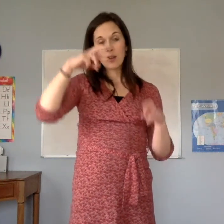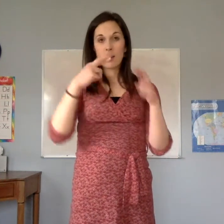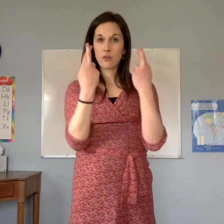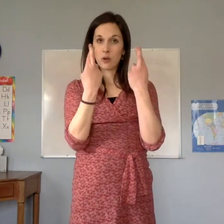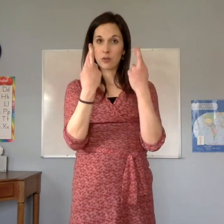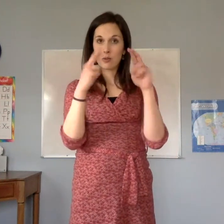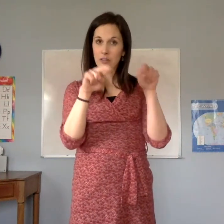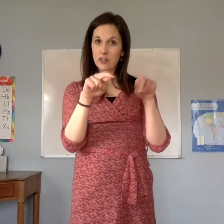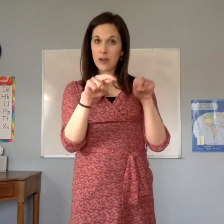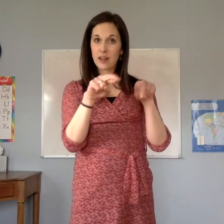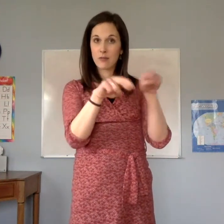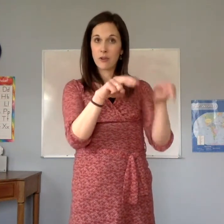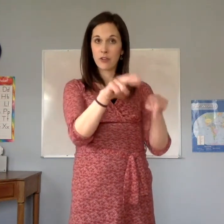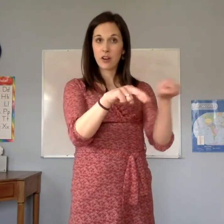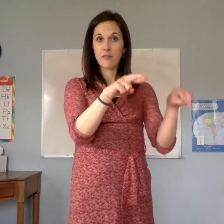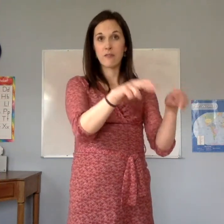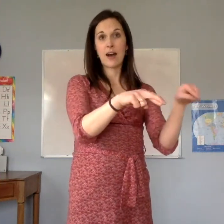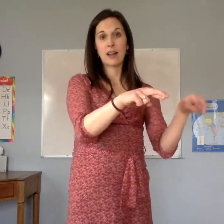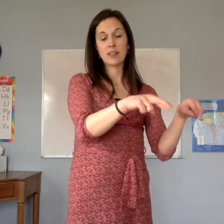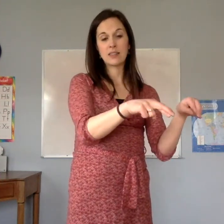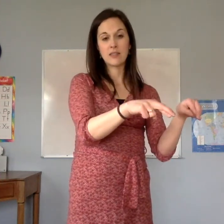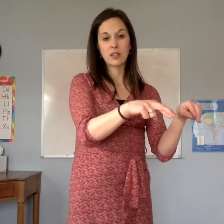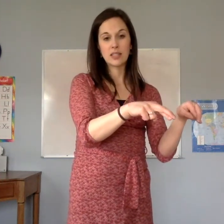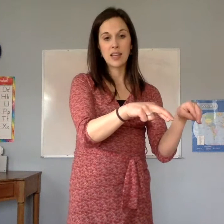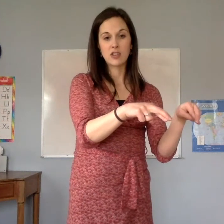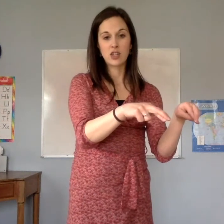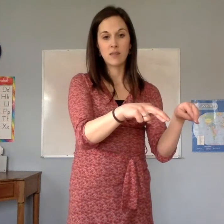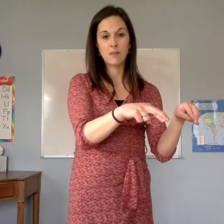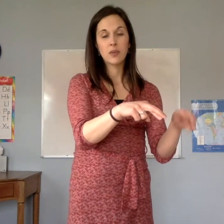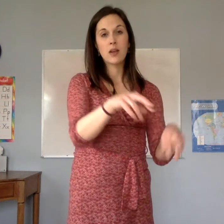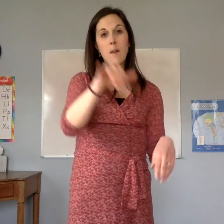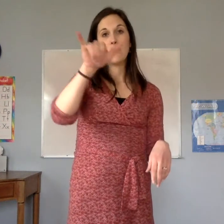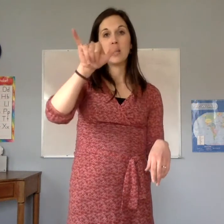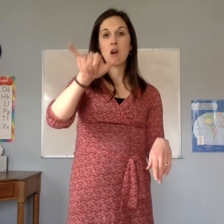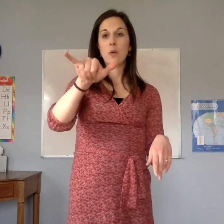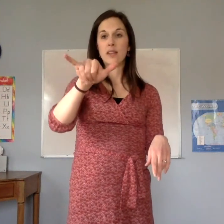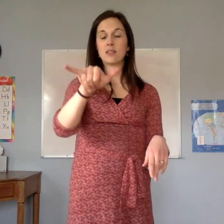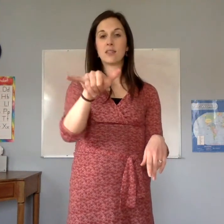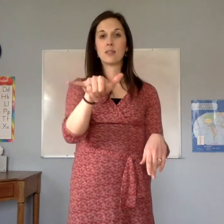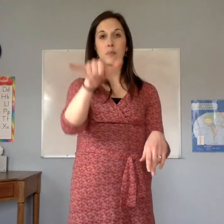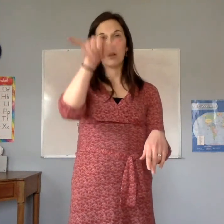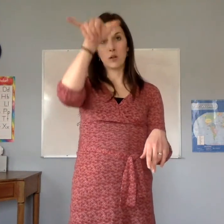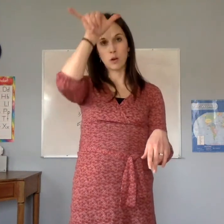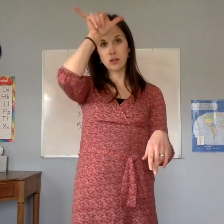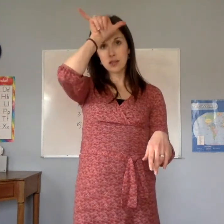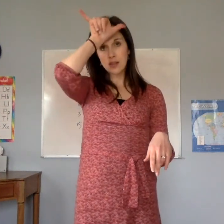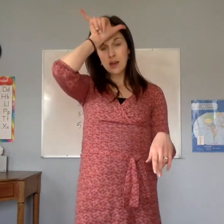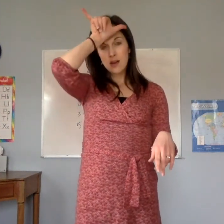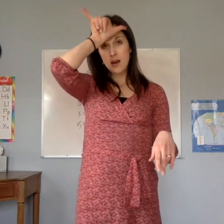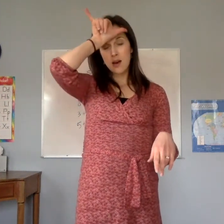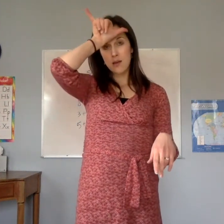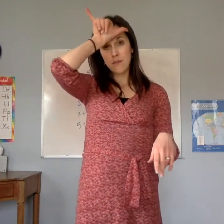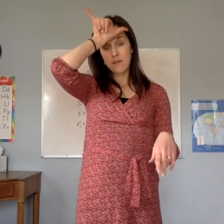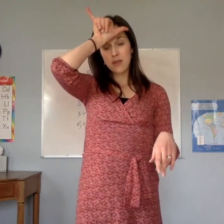of course, rivers, right? River Valley civilization. Minoans, this is bullhorns, and